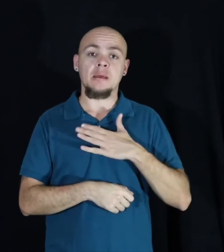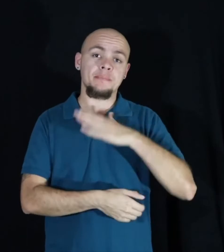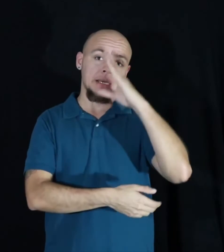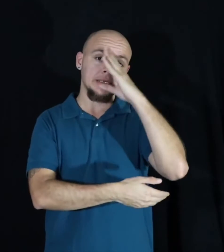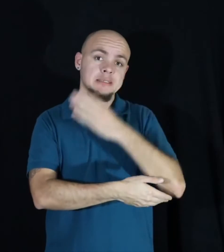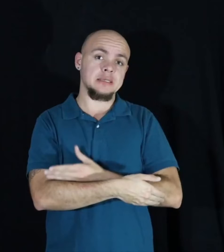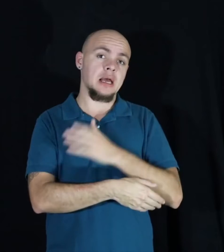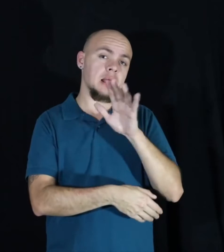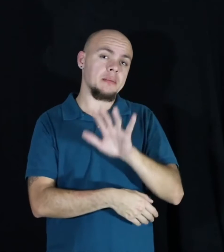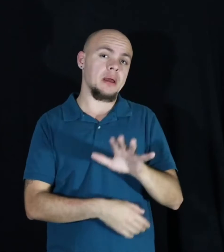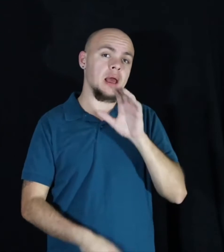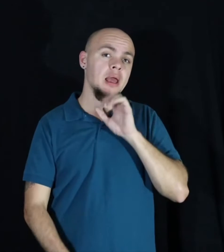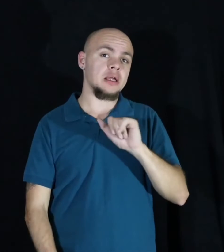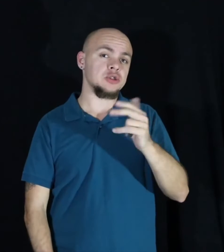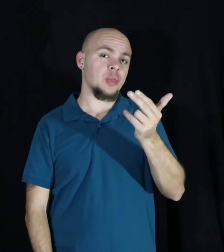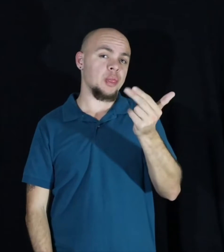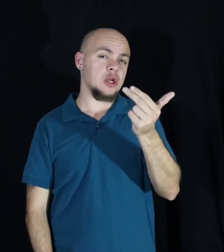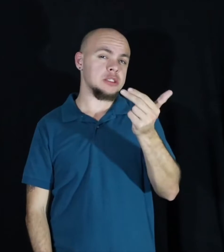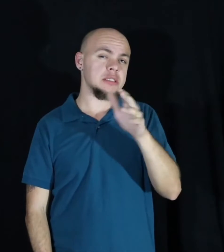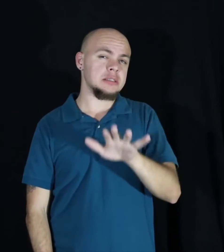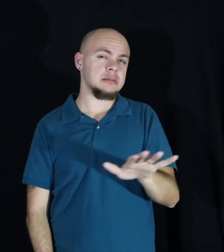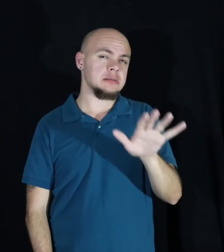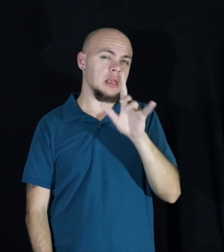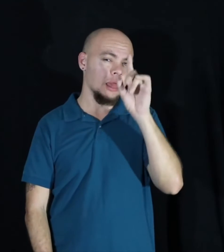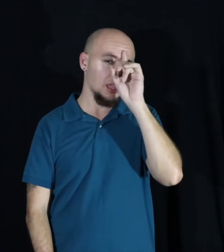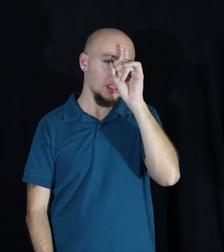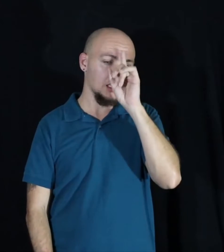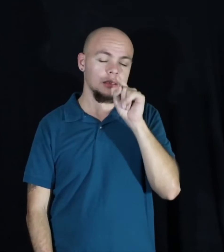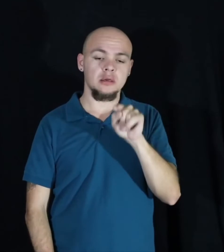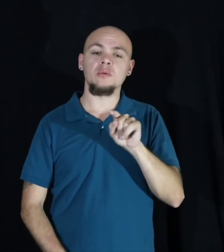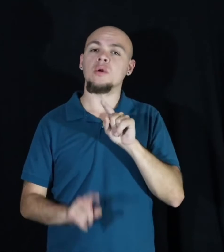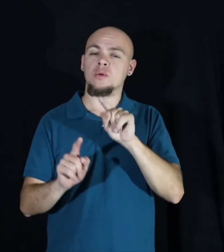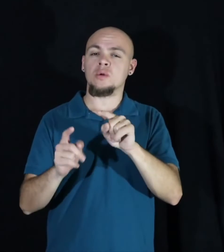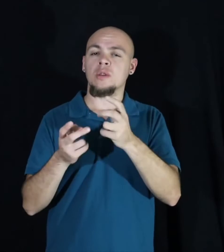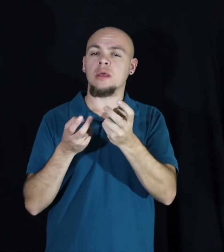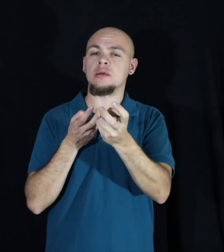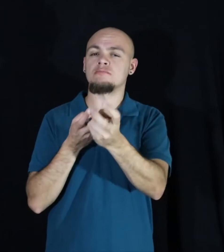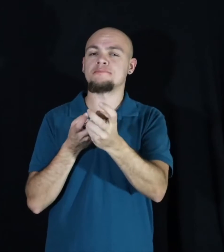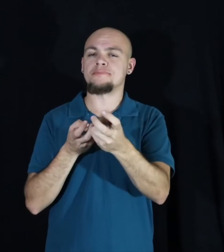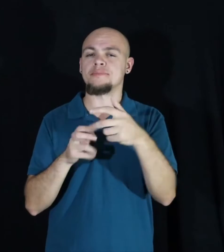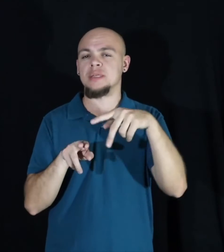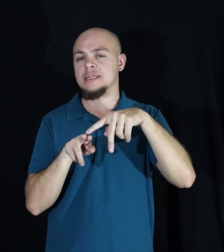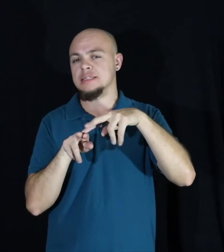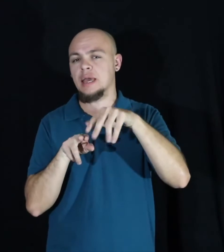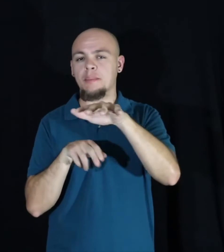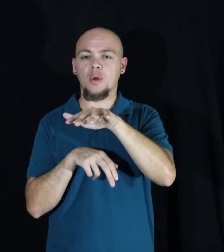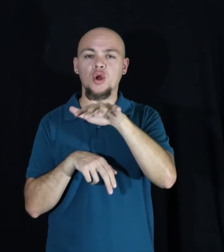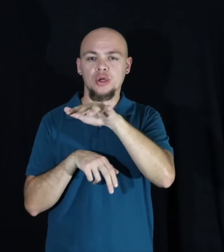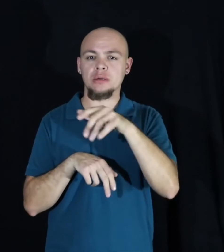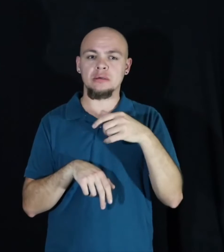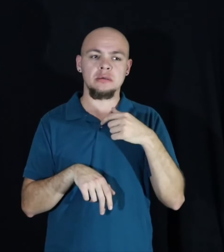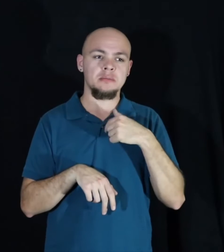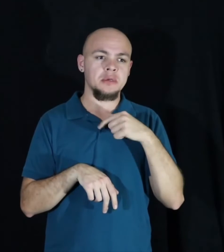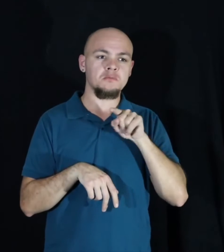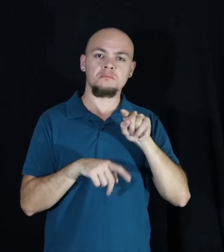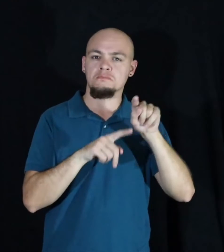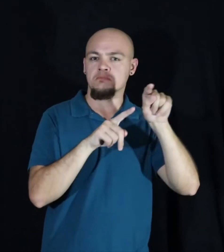about 13, I think, and he would go to the skate park when I